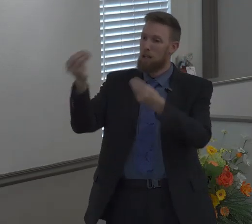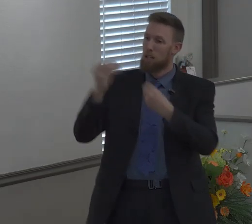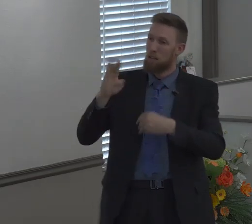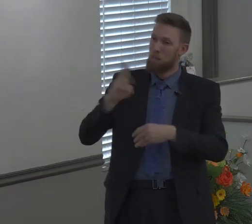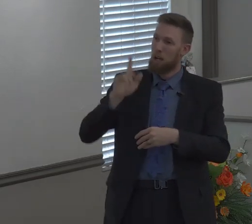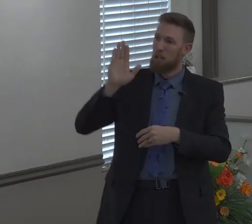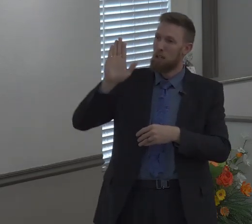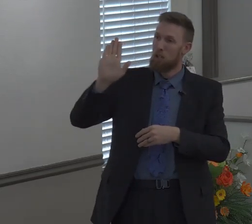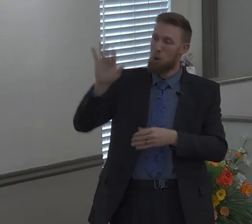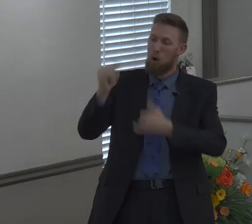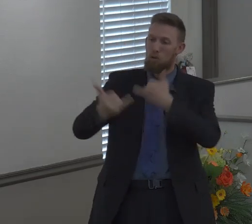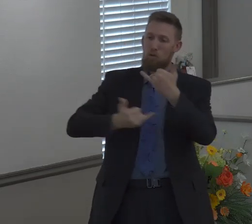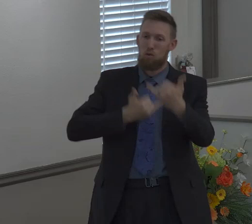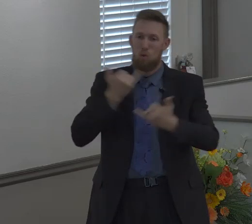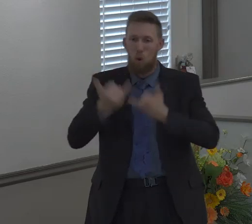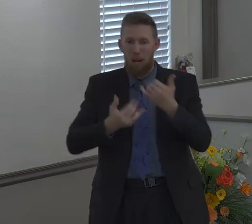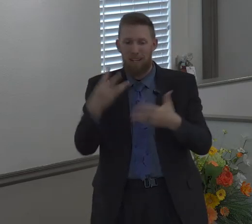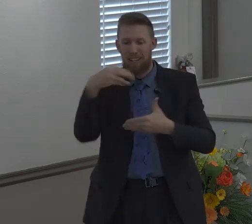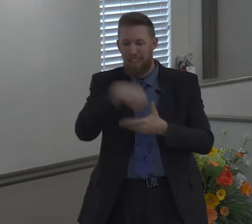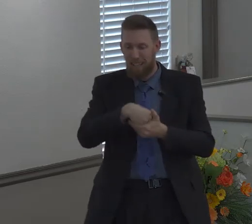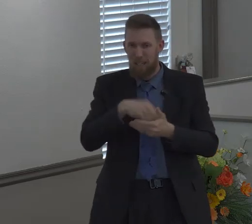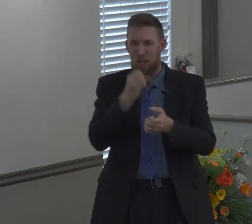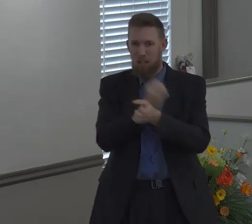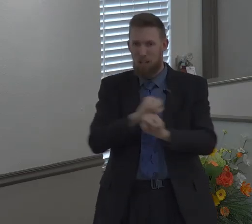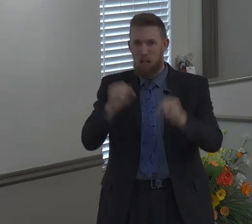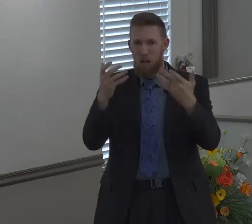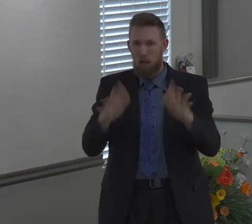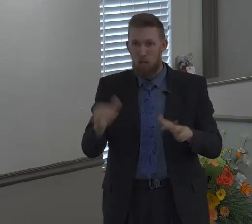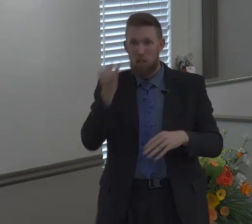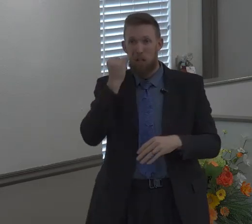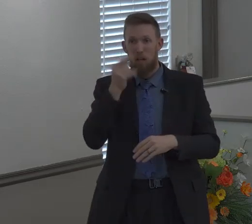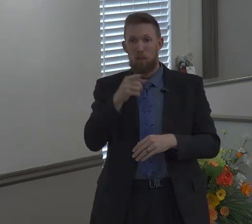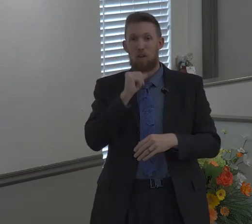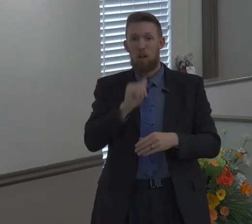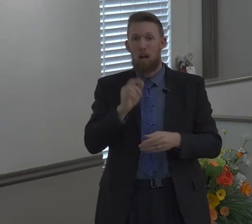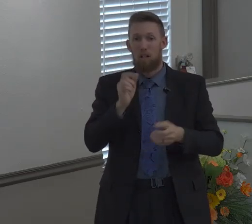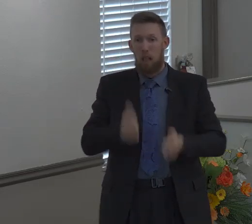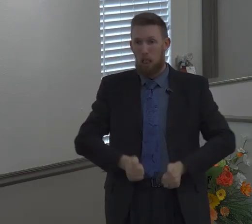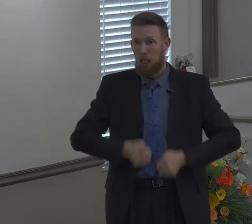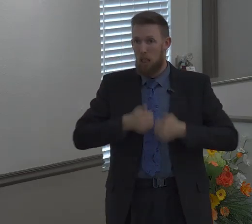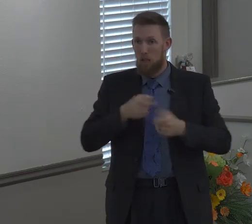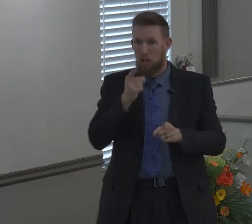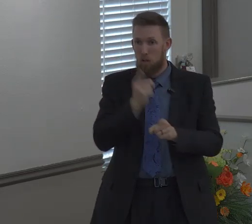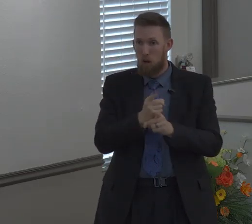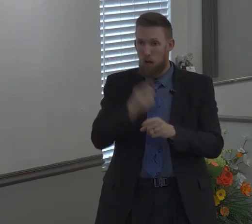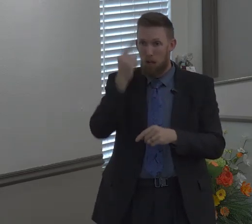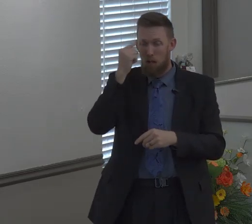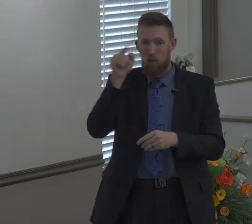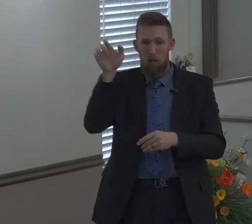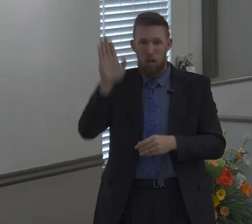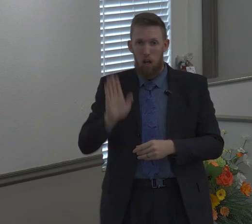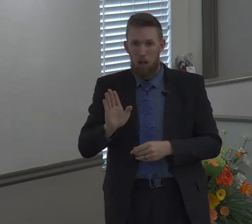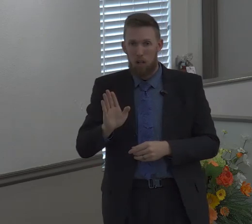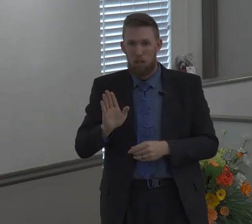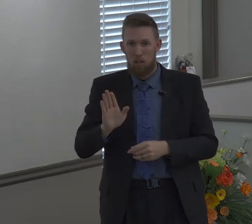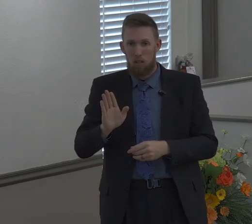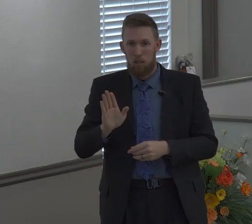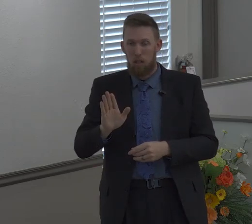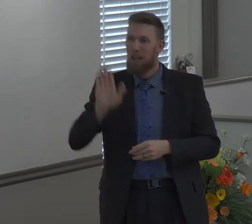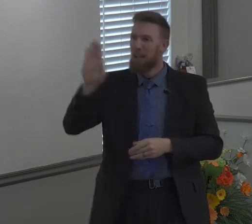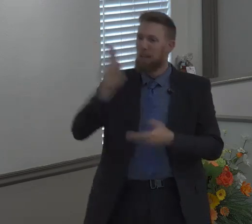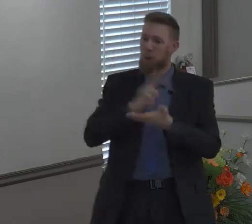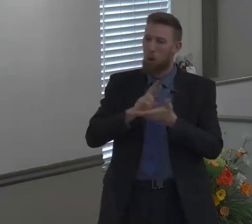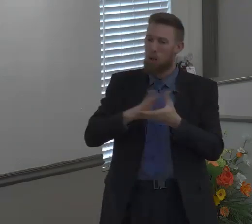joy of thy salvation." Listen, Christian, when you're not living right for God, the Holy Spirit of